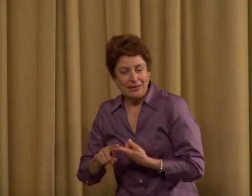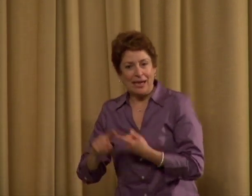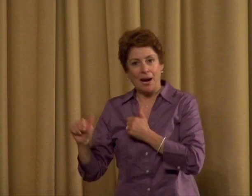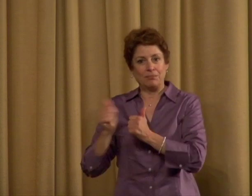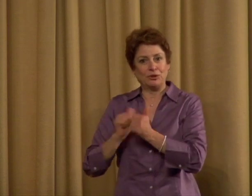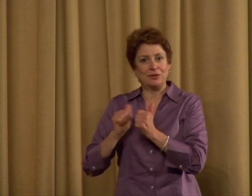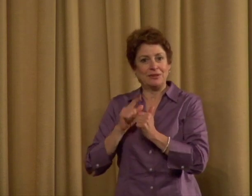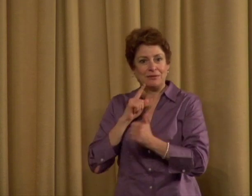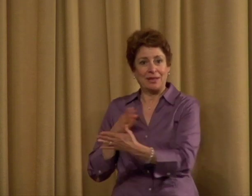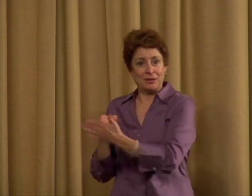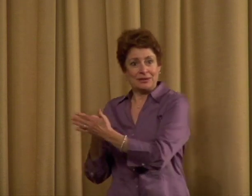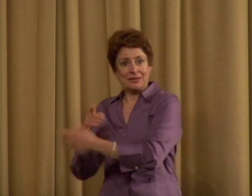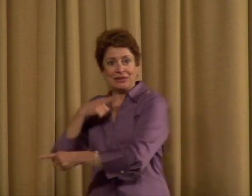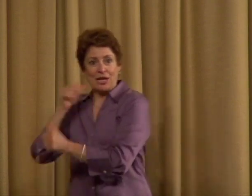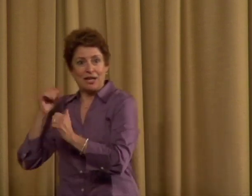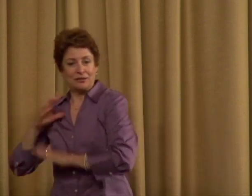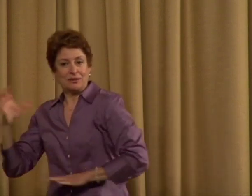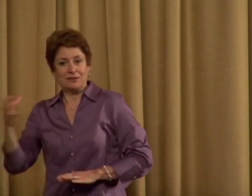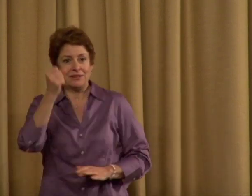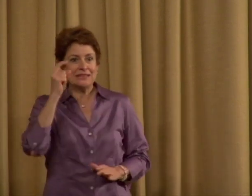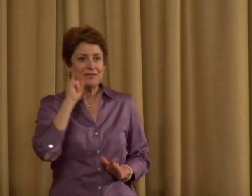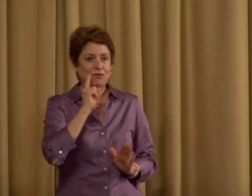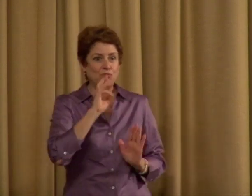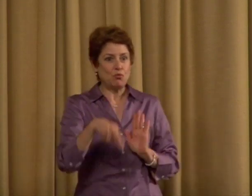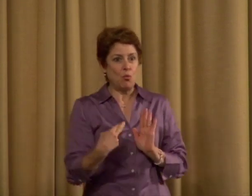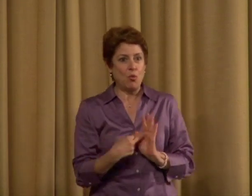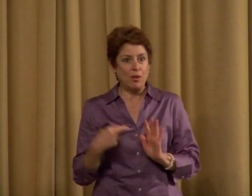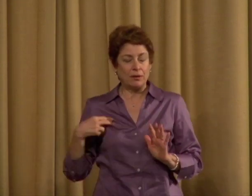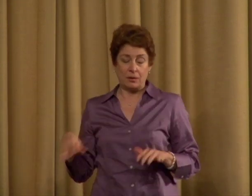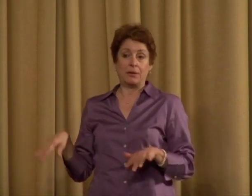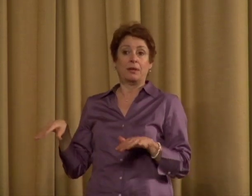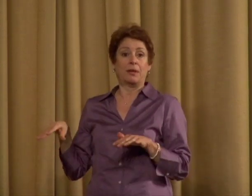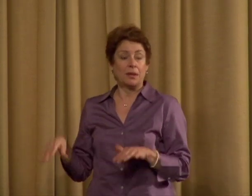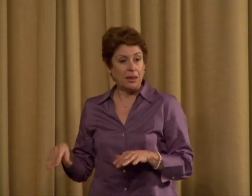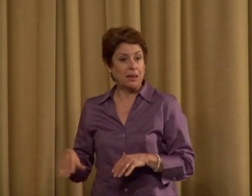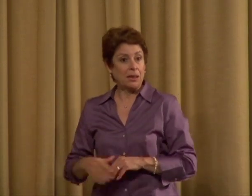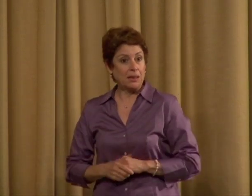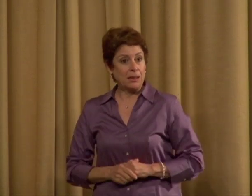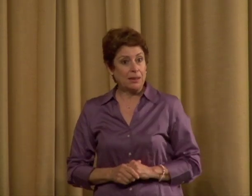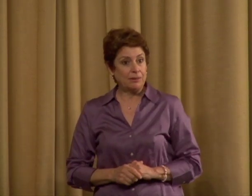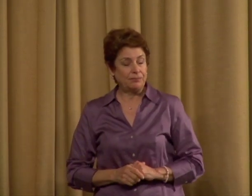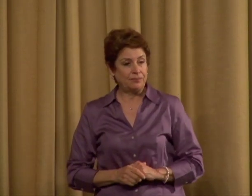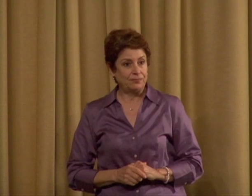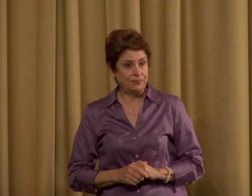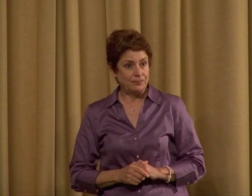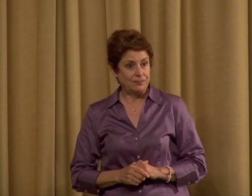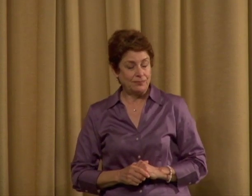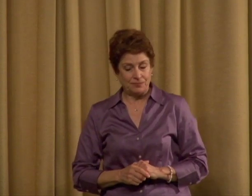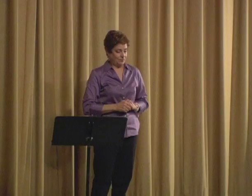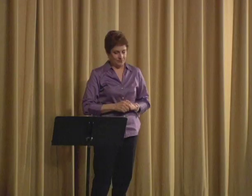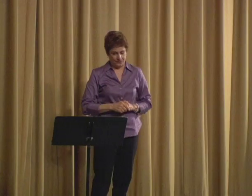experiences I had when I was, say, auditioning among other hearing actors, and they were selected for a role for which I was auditioning.